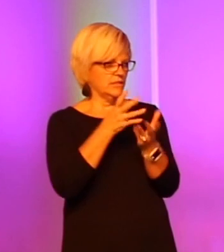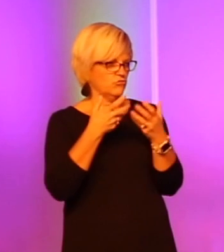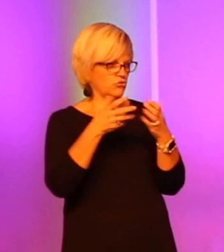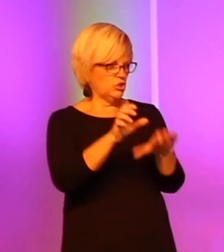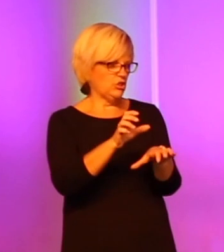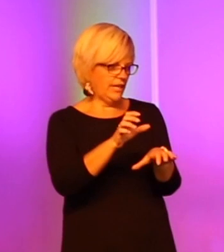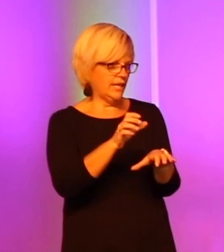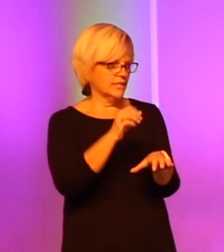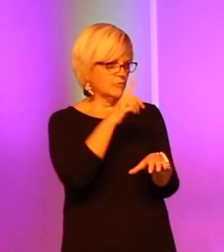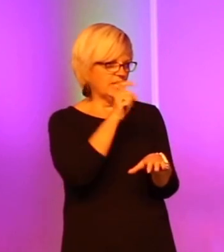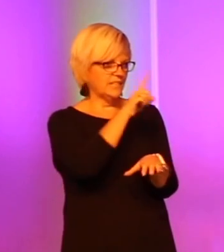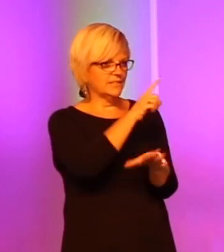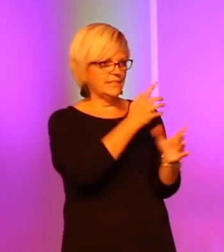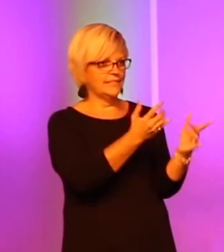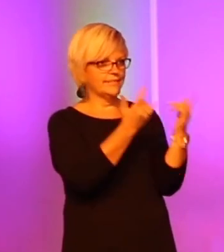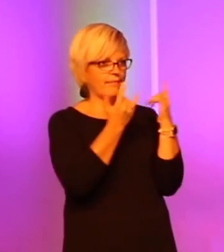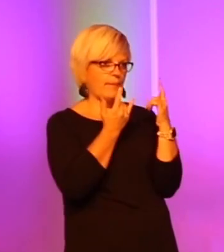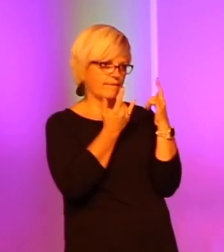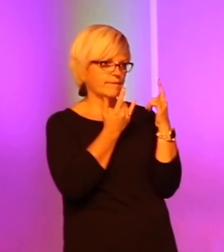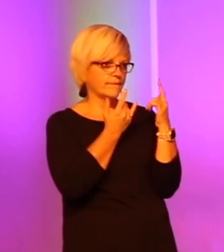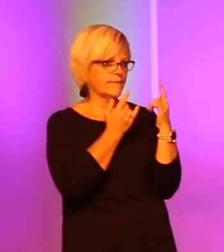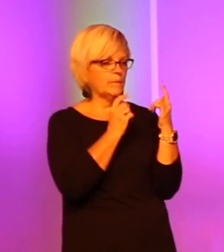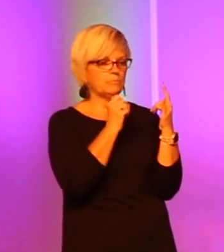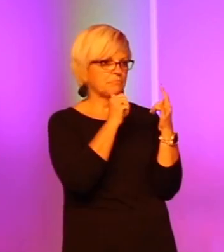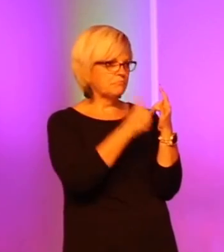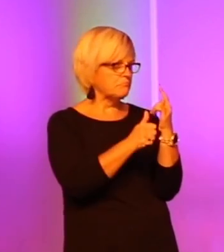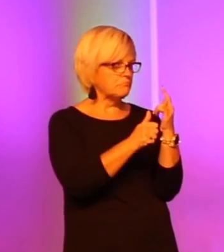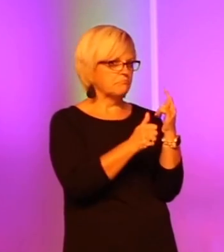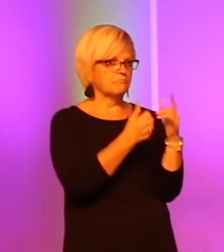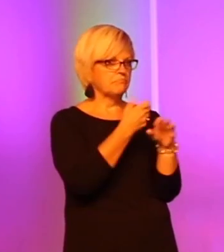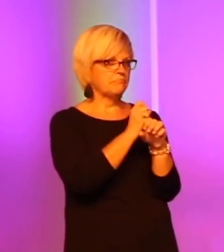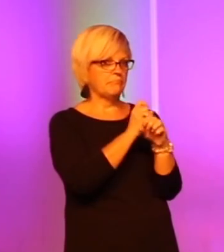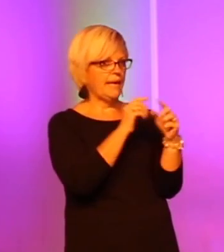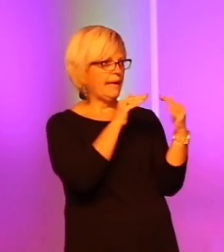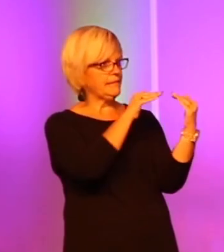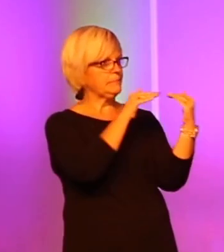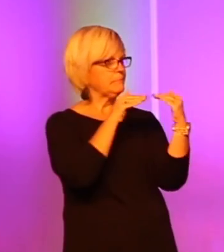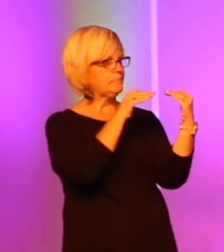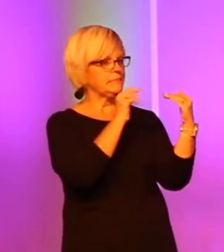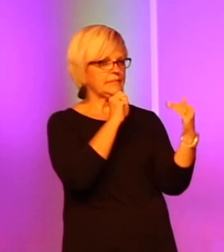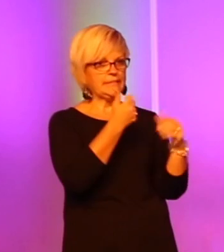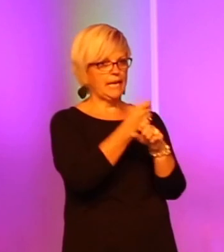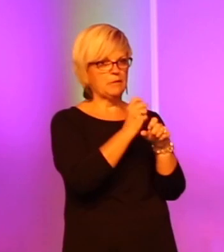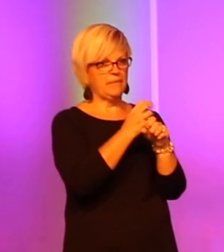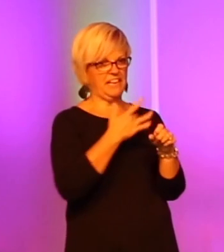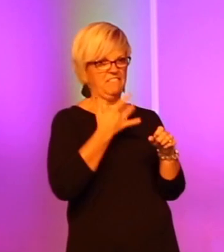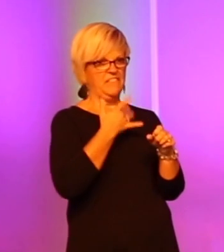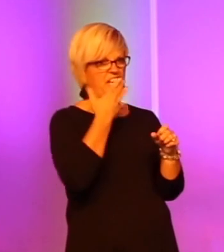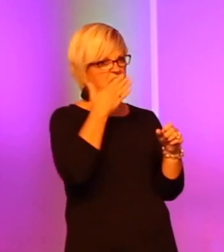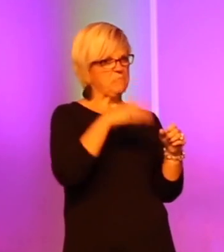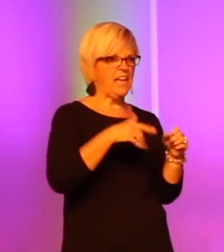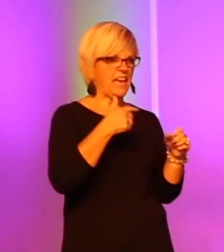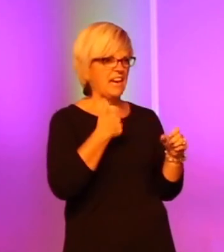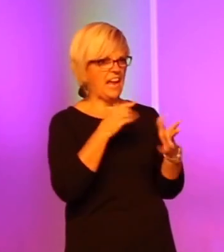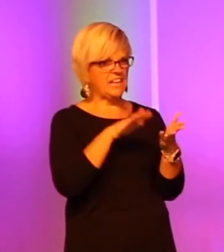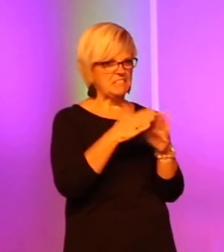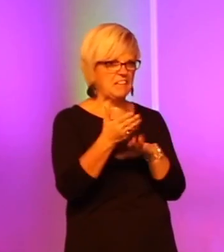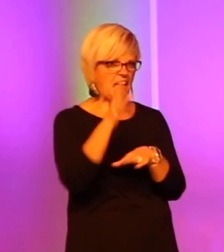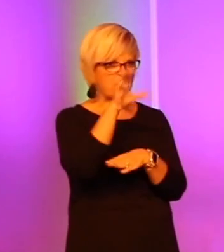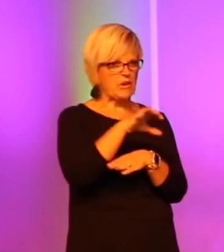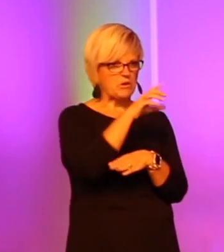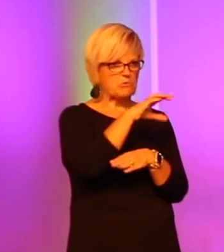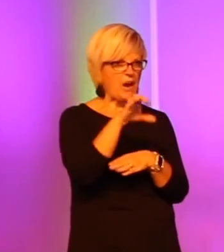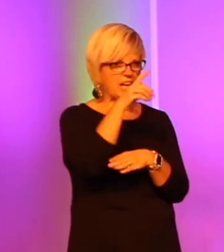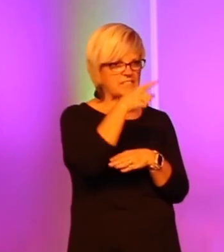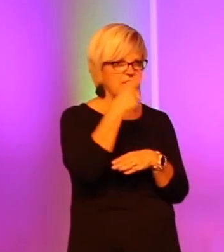love. That's it. Not to even things up, not to make us feel bad. Well, I died on the cross for you. Can't you get this right?